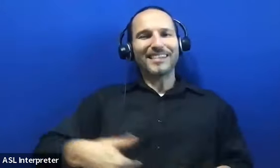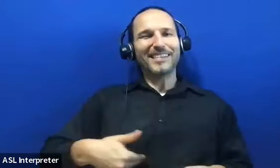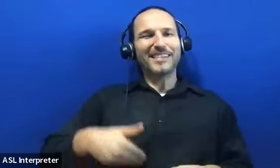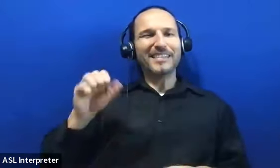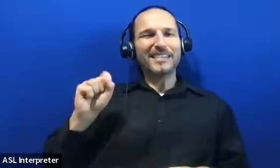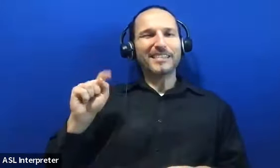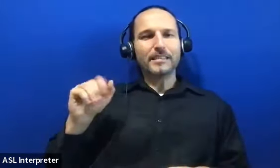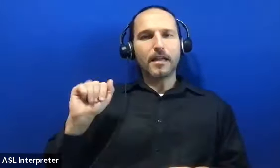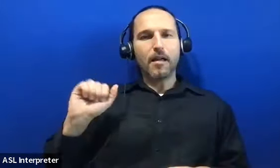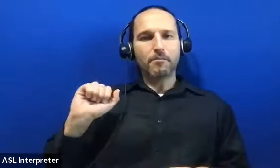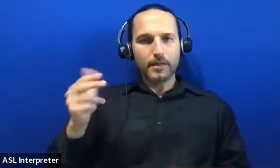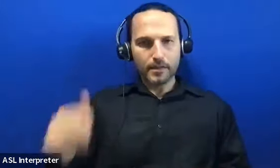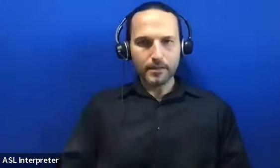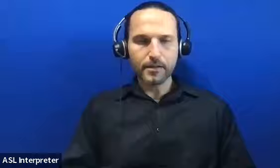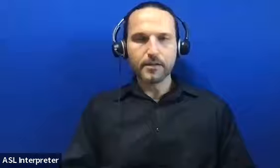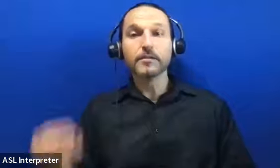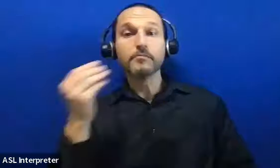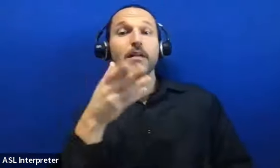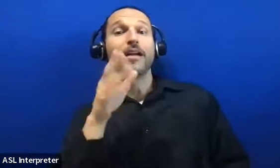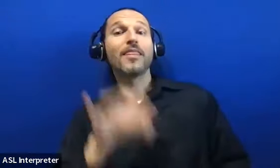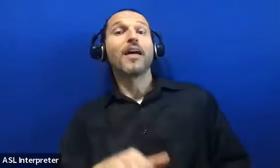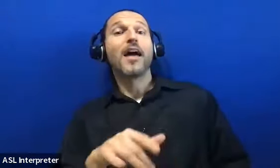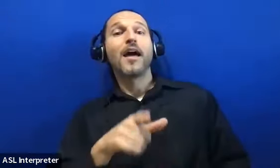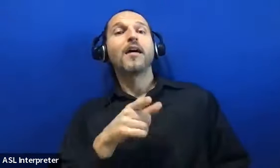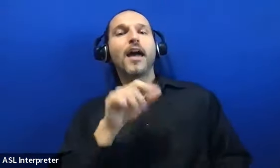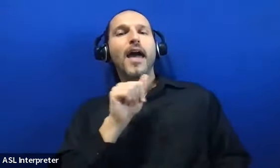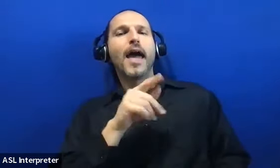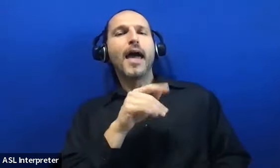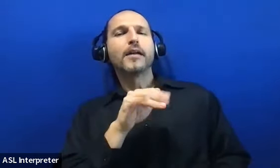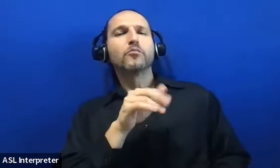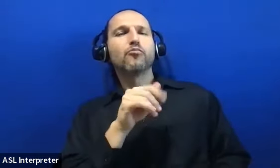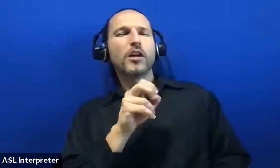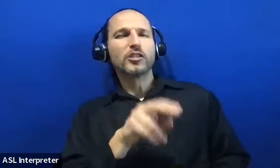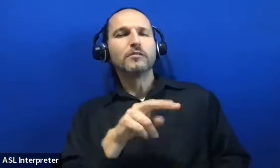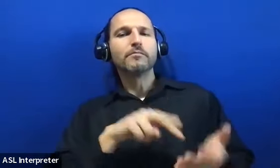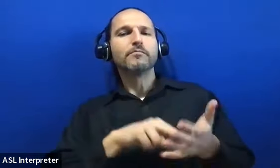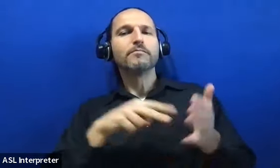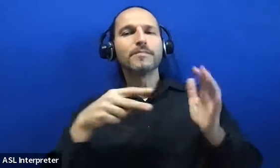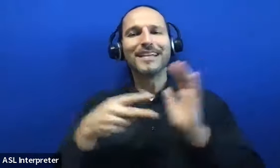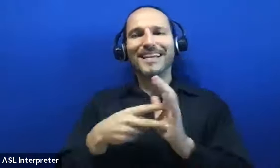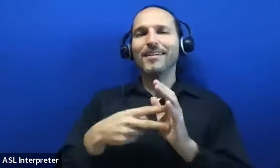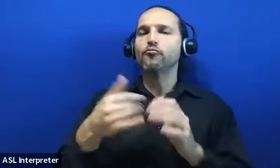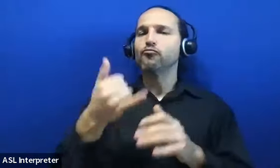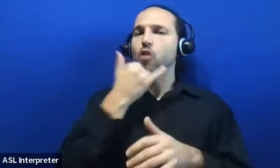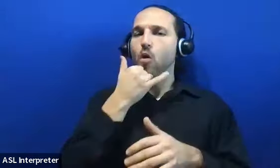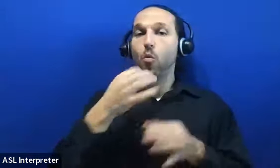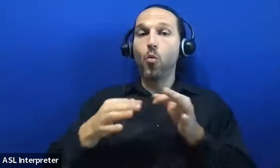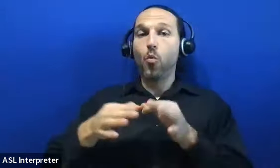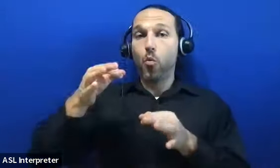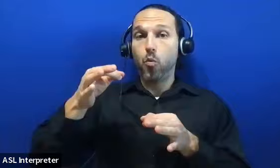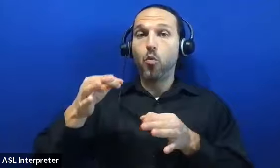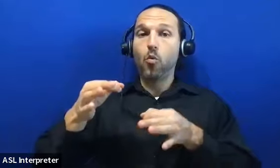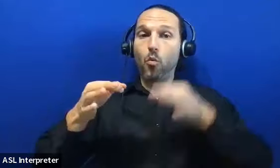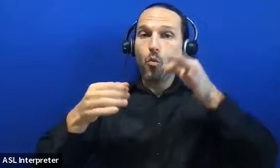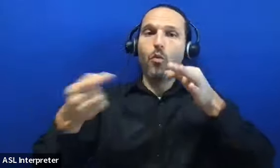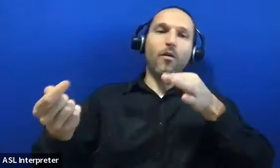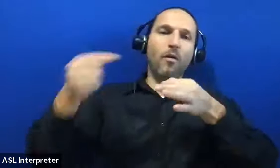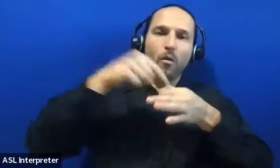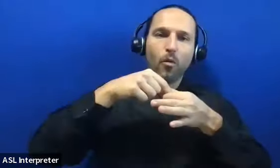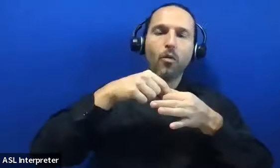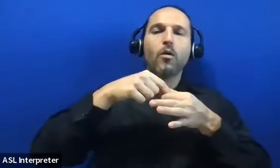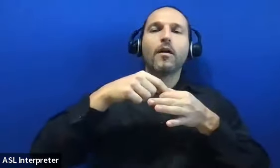Aspiration is when a bolus enters the airway and can travel into the lungs. If aspiration happens once, probably not a